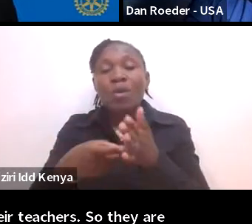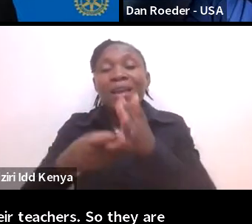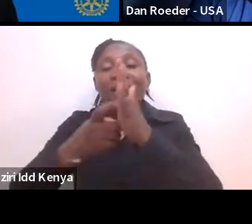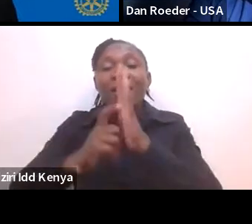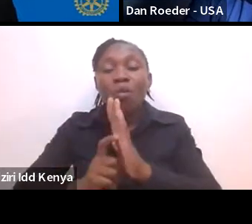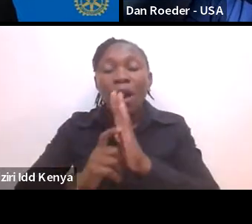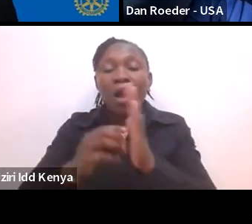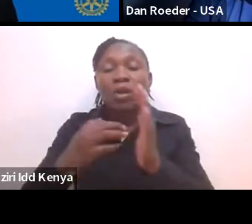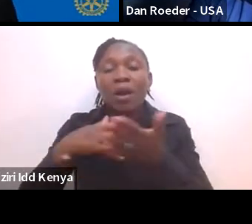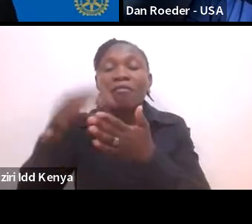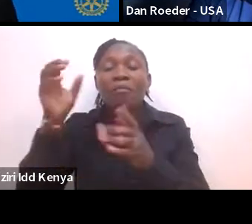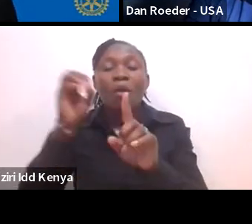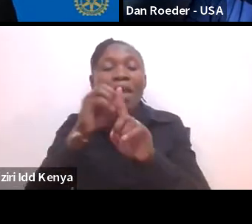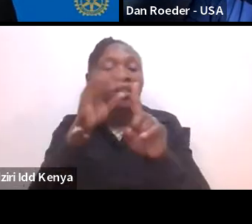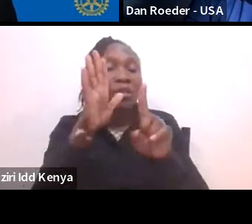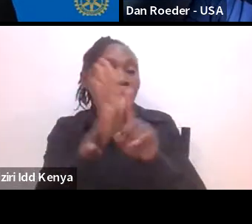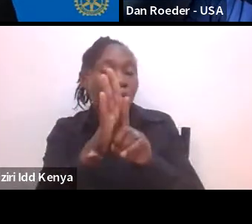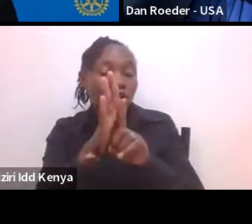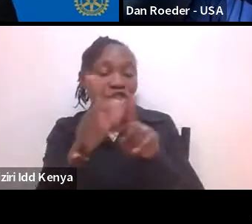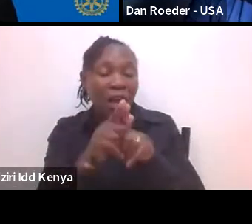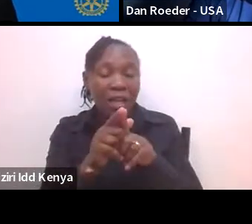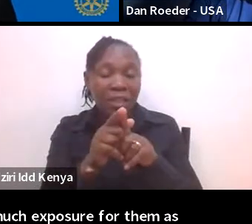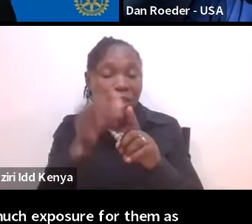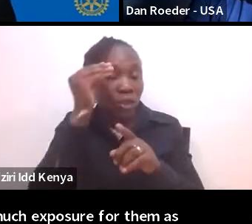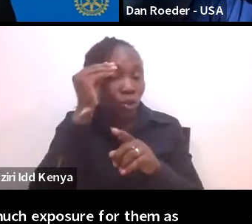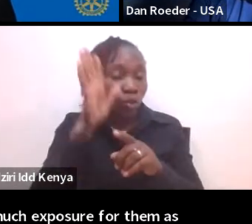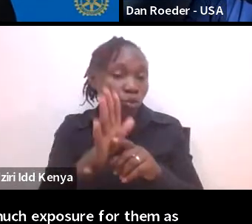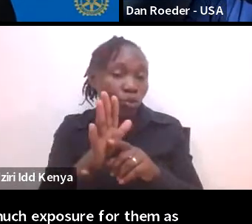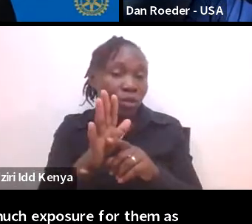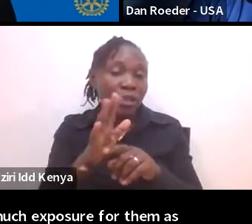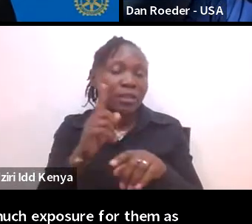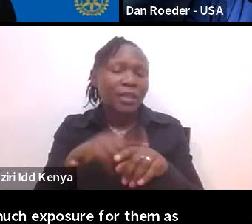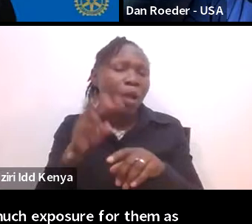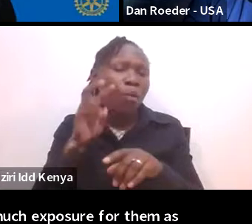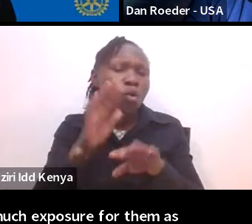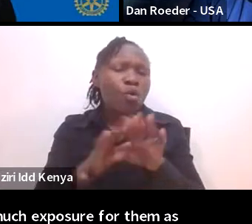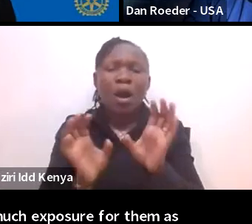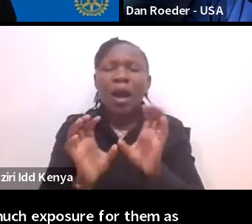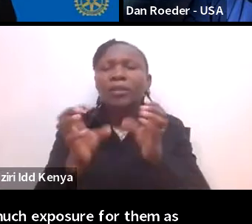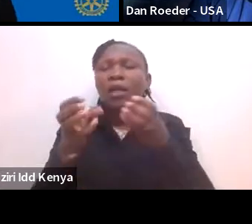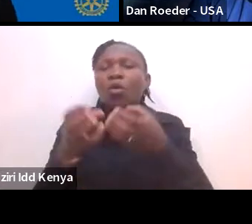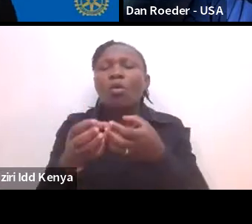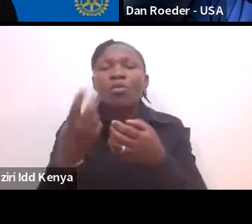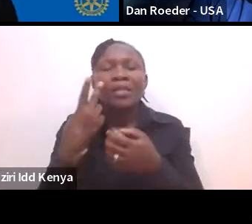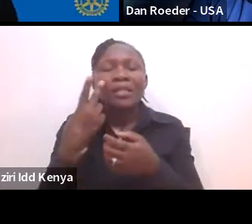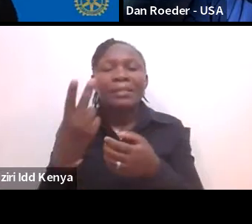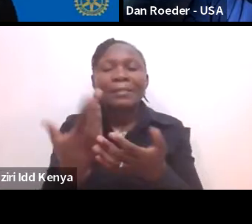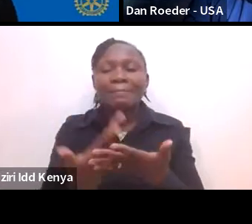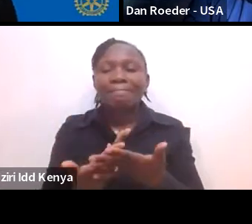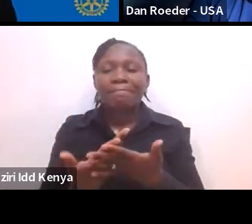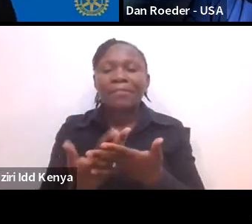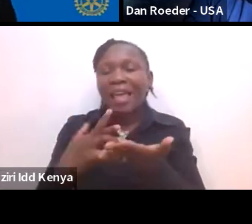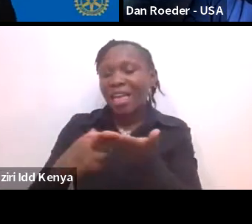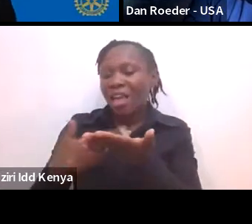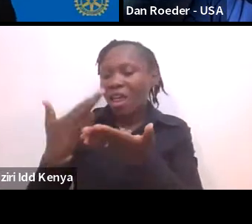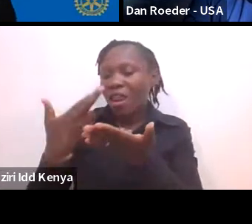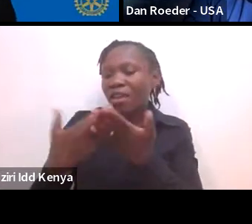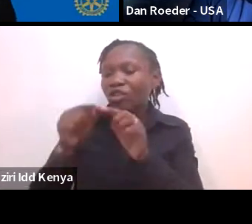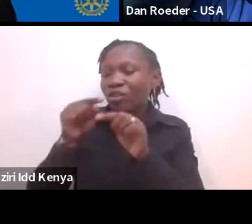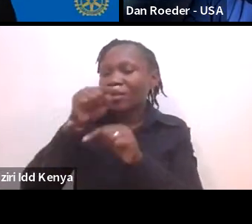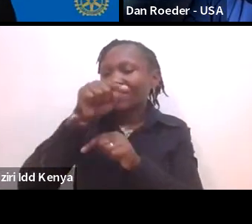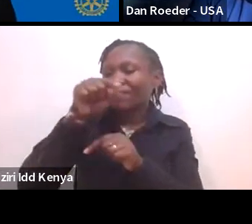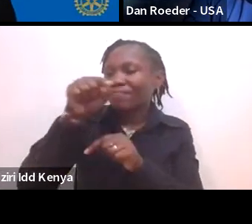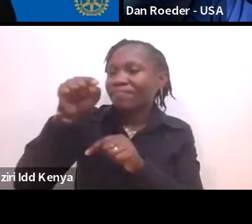for them as possible. So looking into the community and see what resources are in